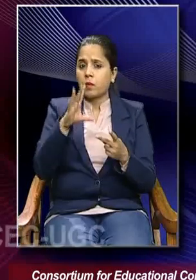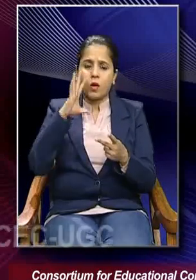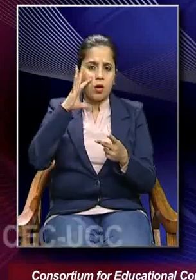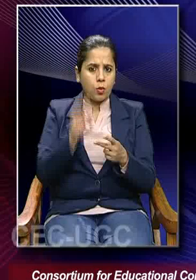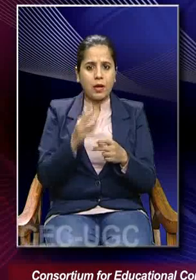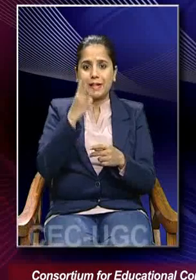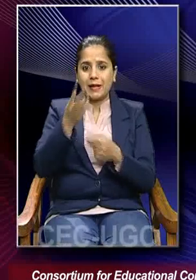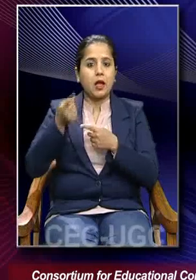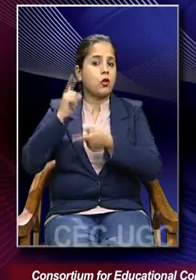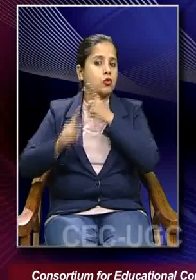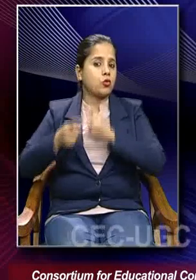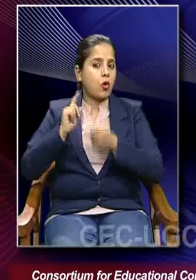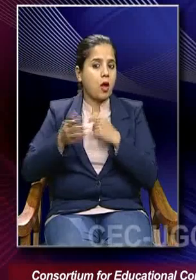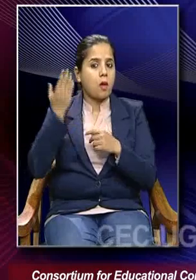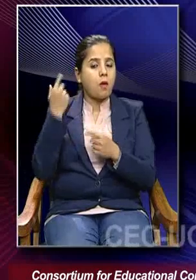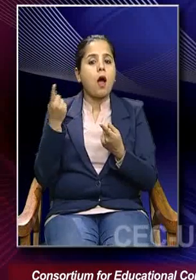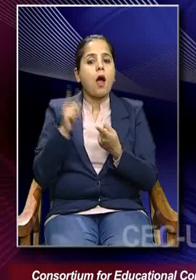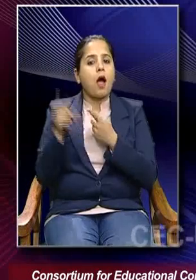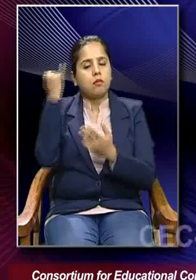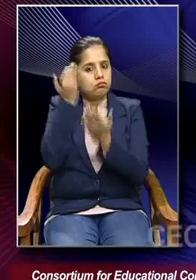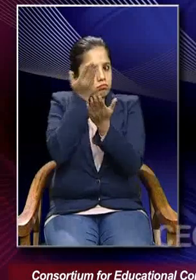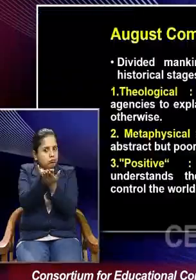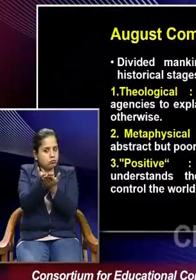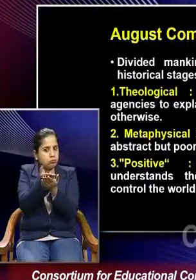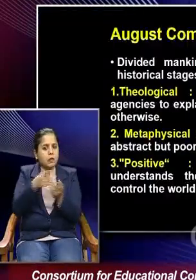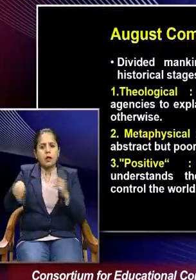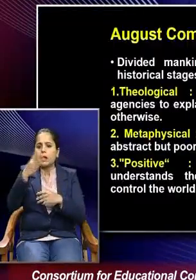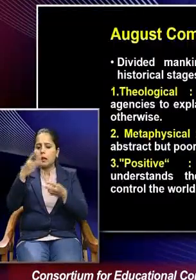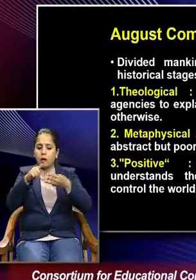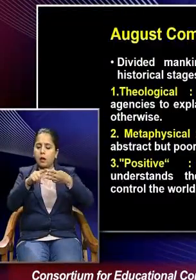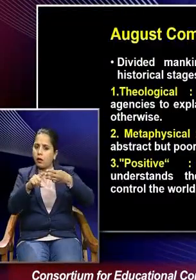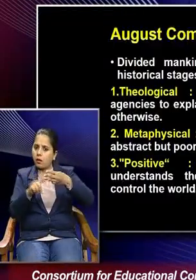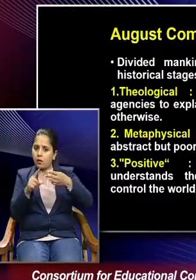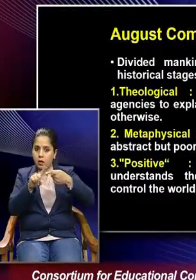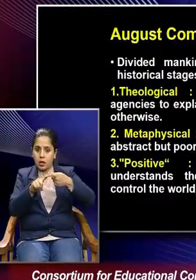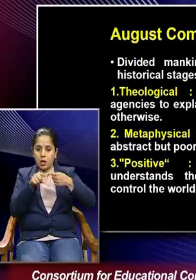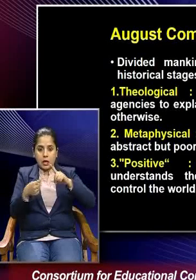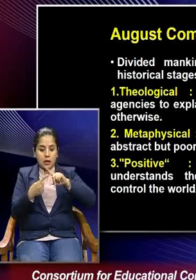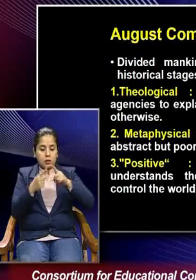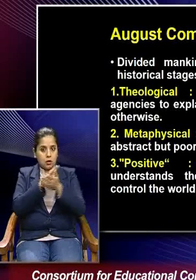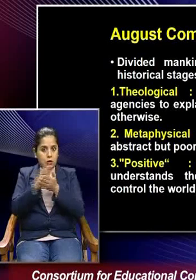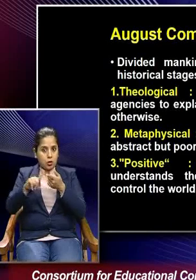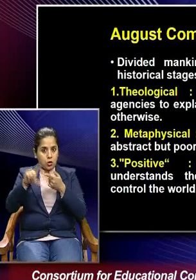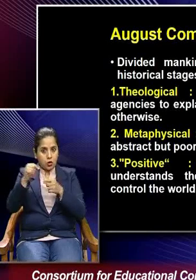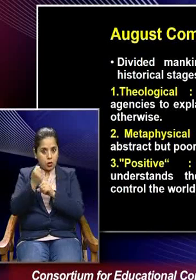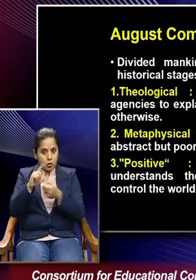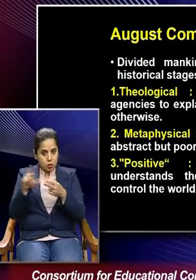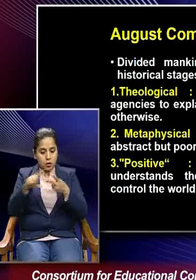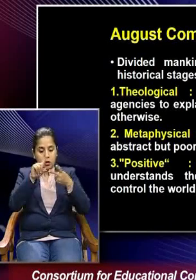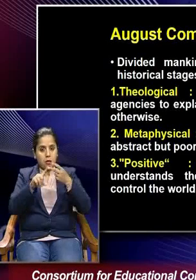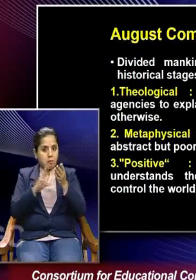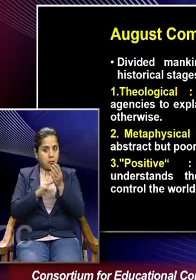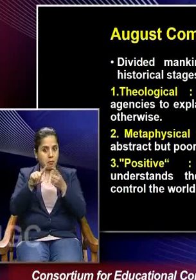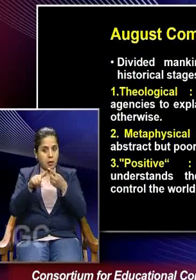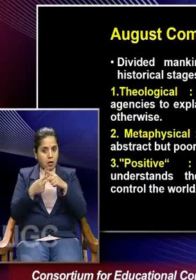three historical stages that he suggests, and these are theological, metaphysical